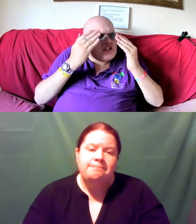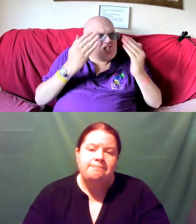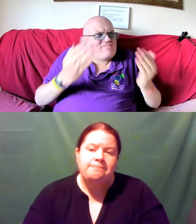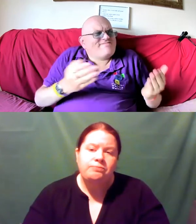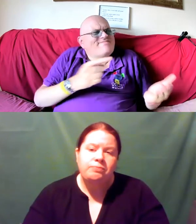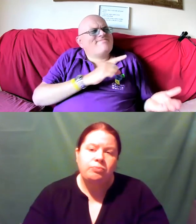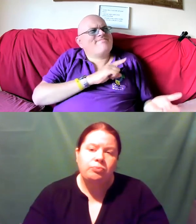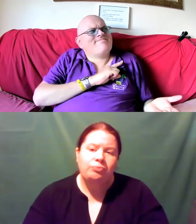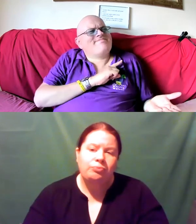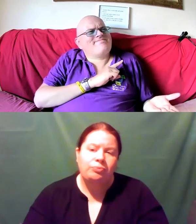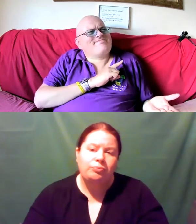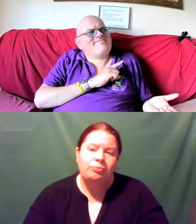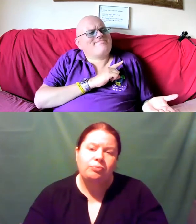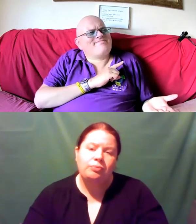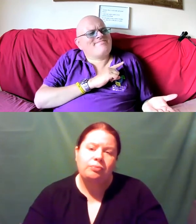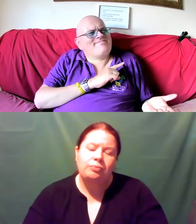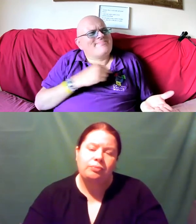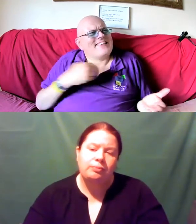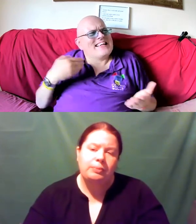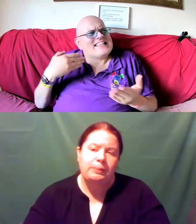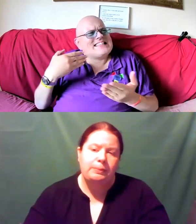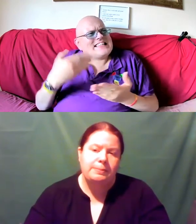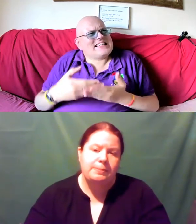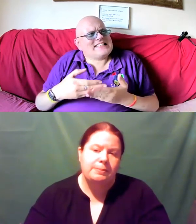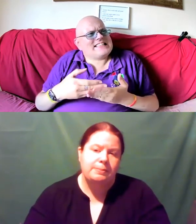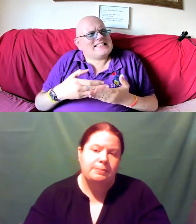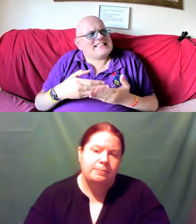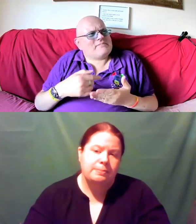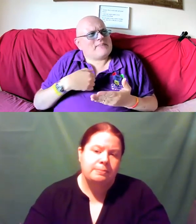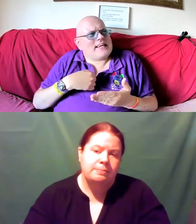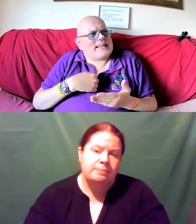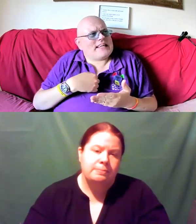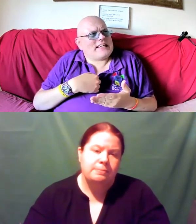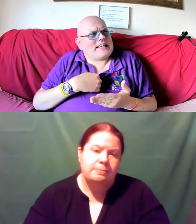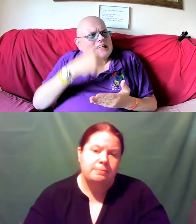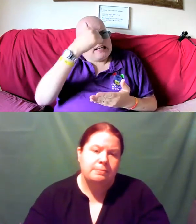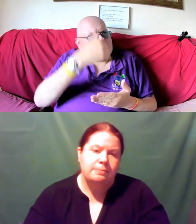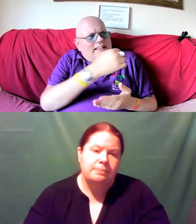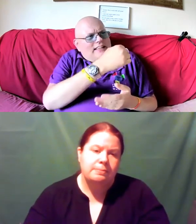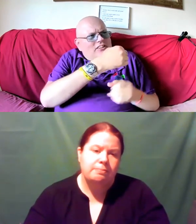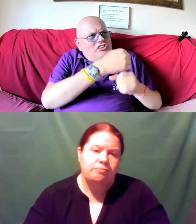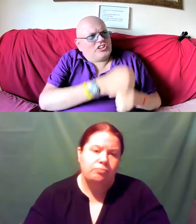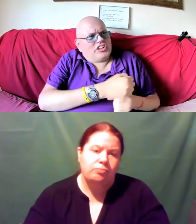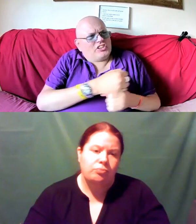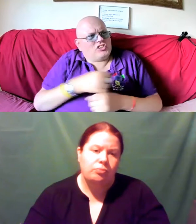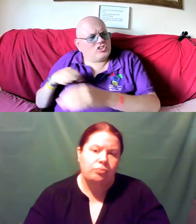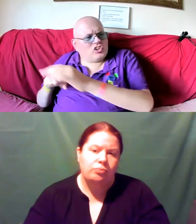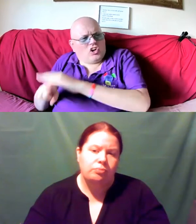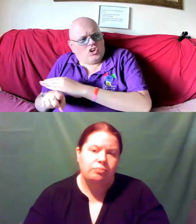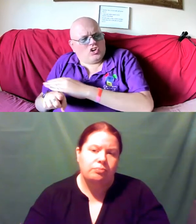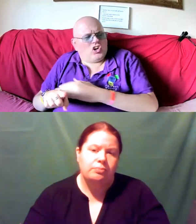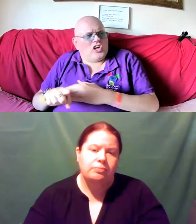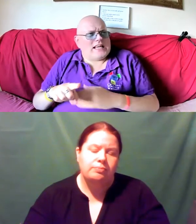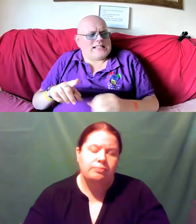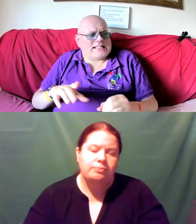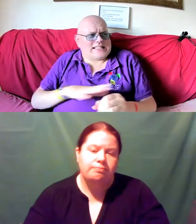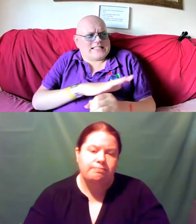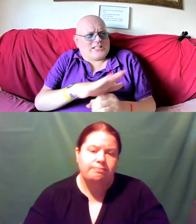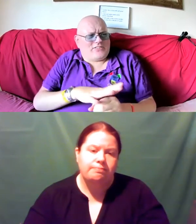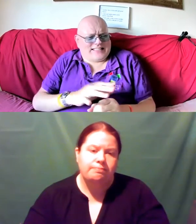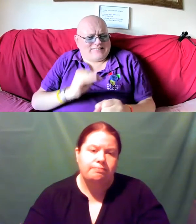because you know, within since I left the Catholic Church, it actually became, it got a bit worse. You know,